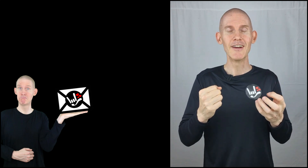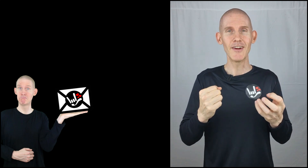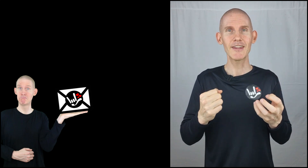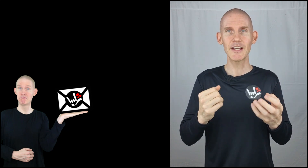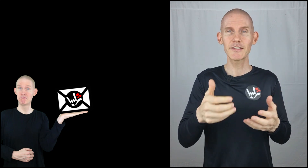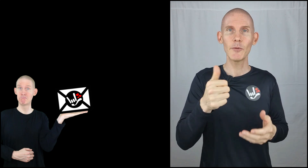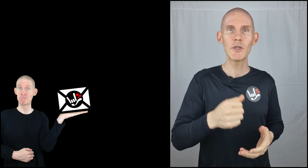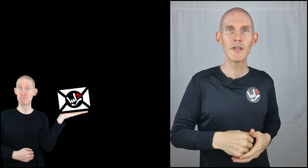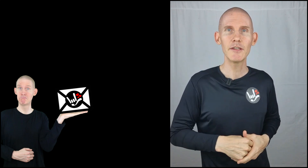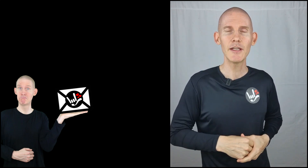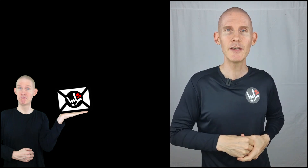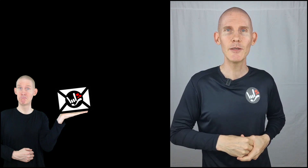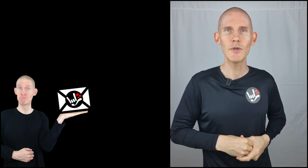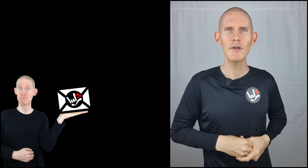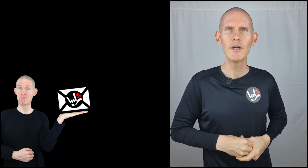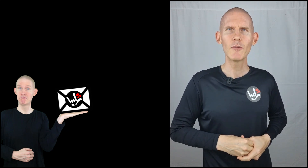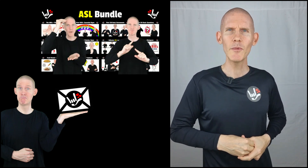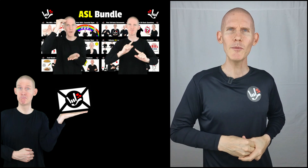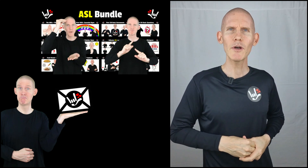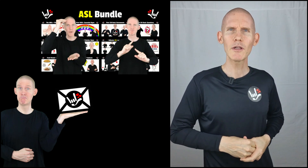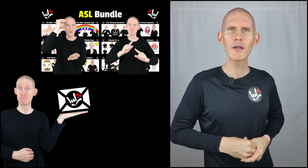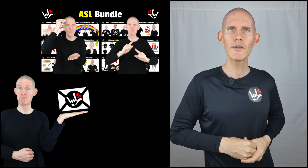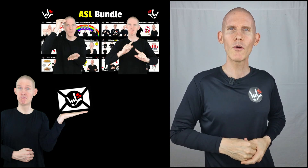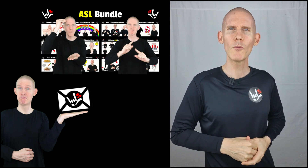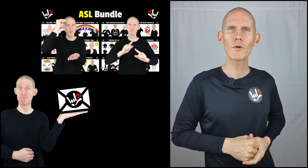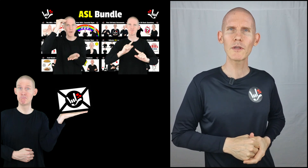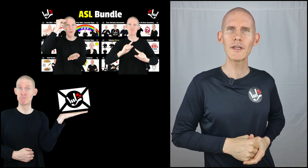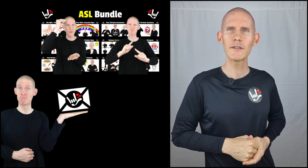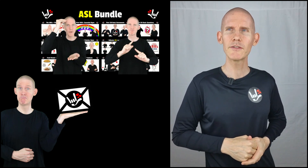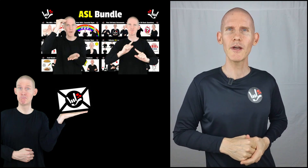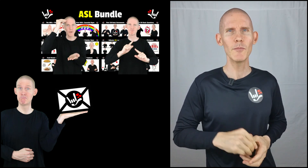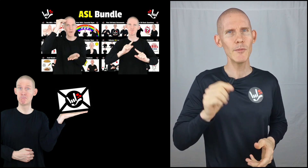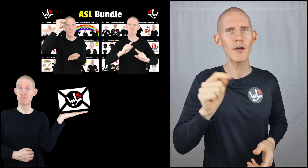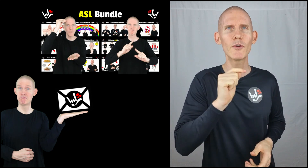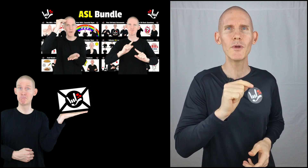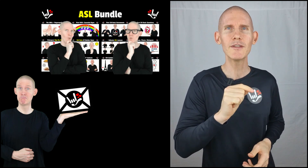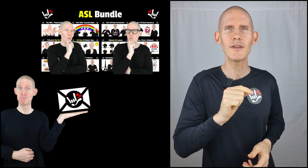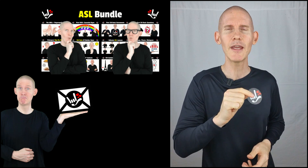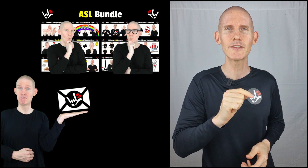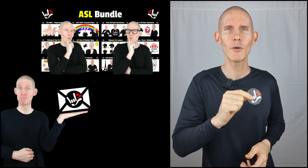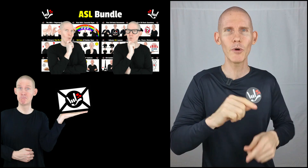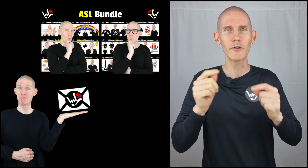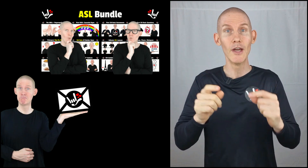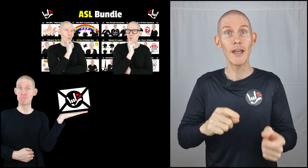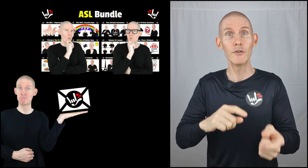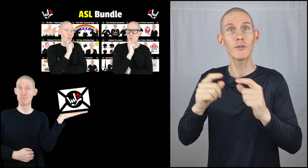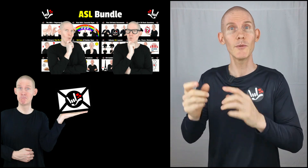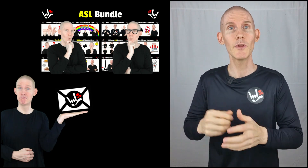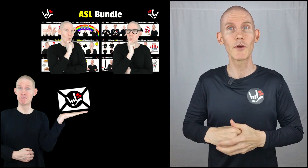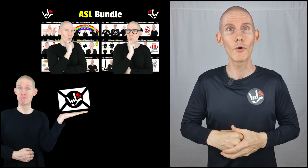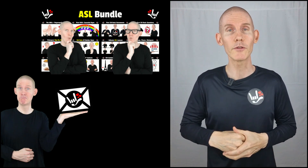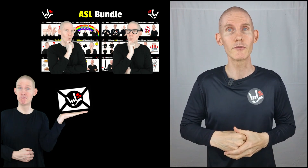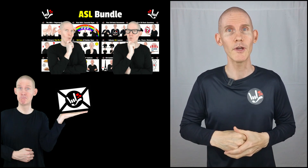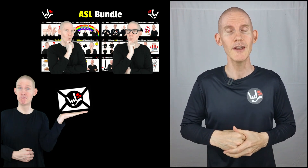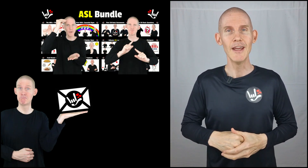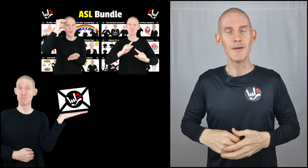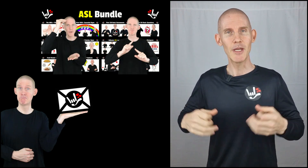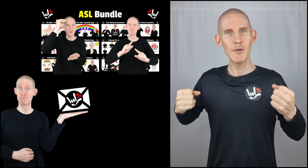right? The next time you get that daily email, well, maybe I'll click on the homework link this time. Maybe I'll go into the ASL bundle and do some of the course, right? Maybe it will